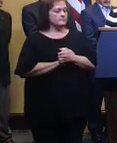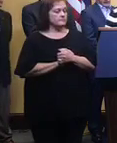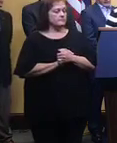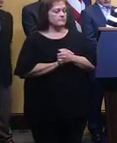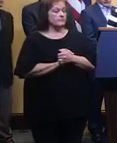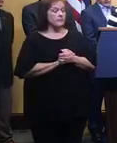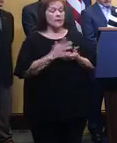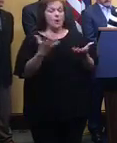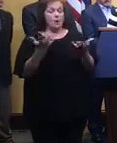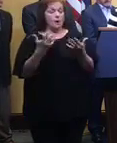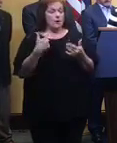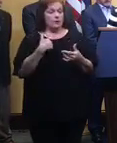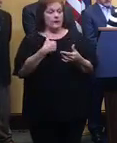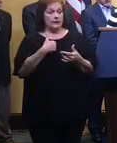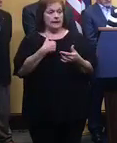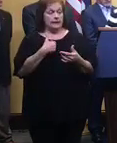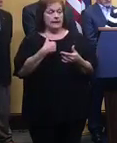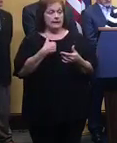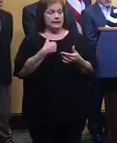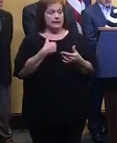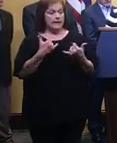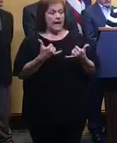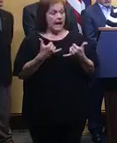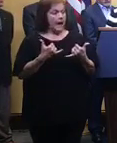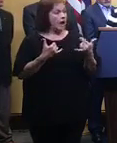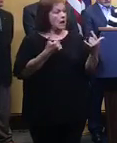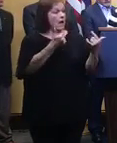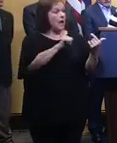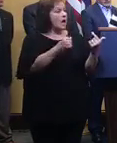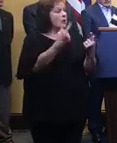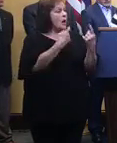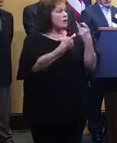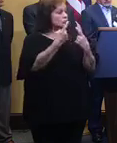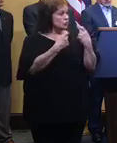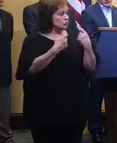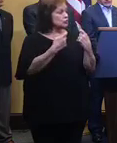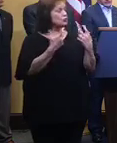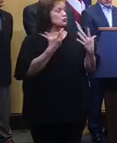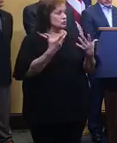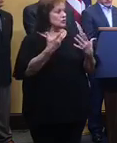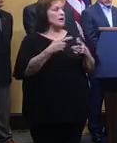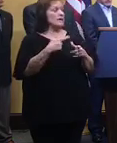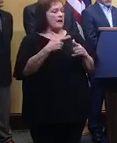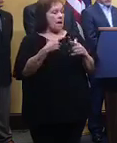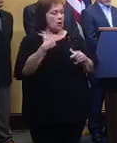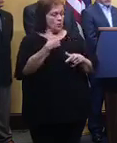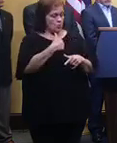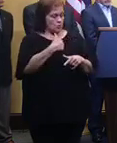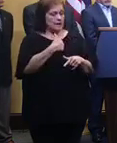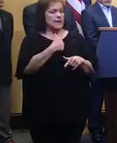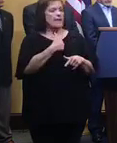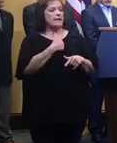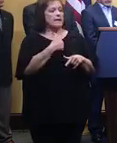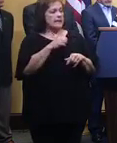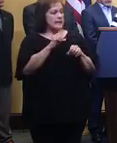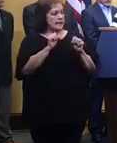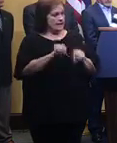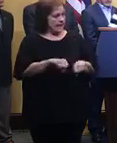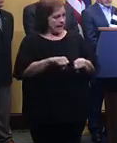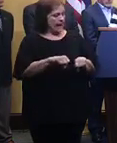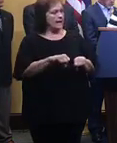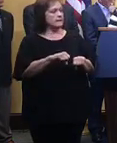And so what we're wanting to do now is pretty much take questions, and that will allow for us together to kind